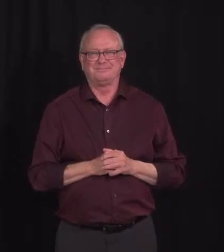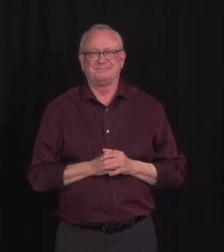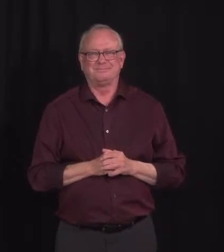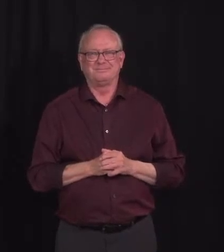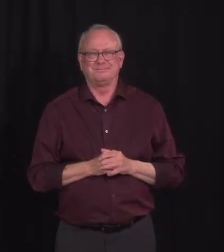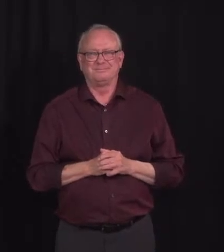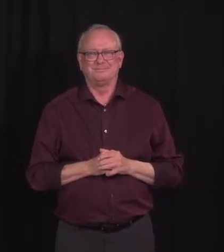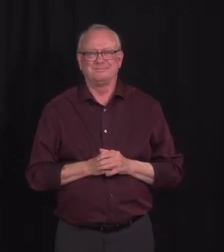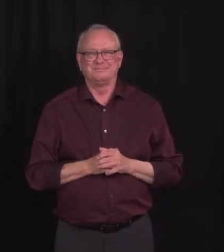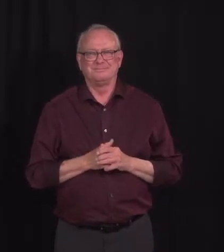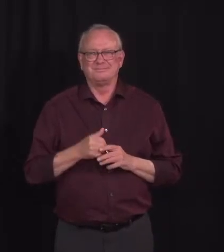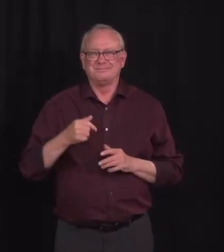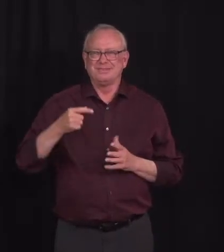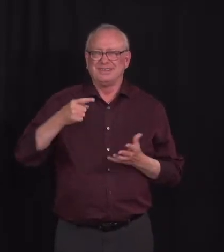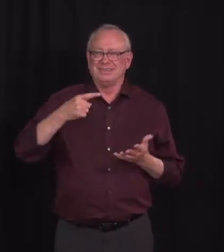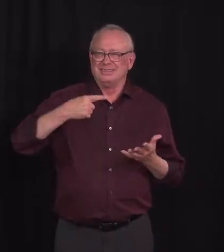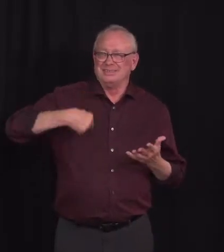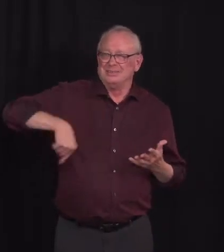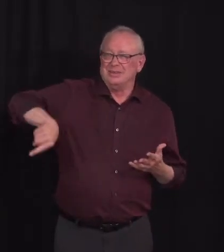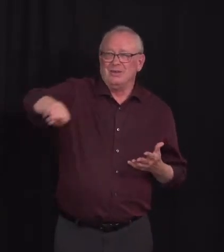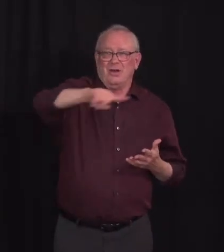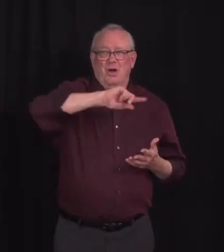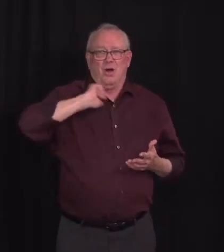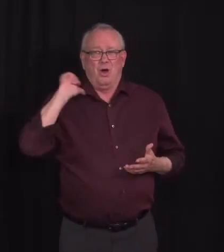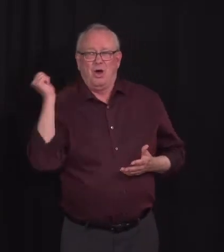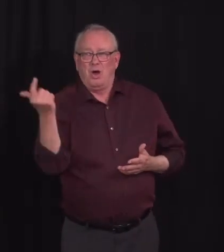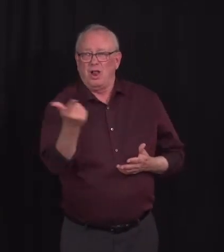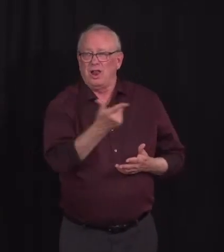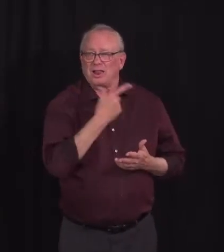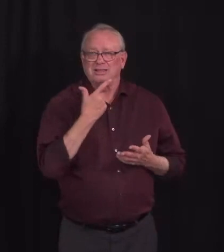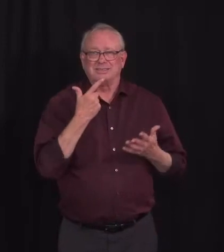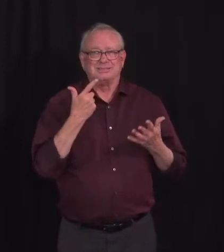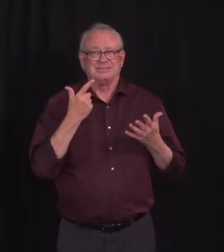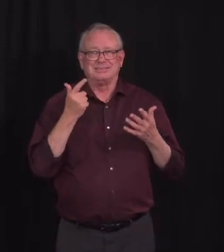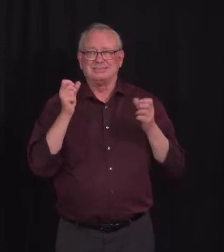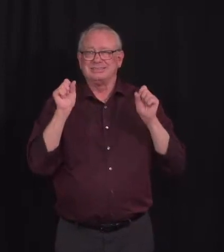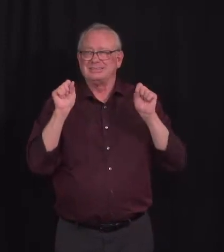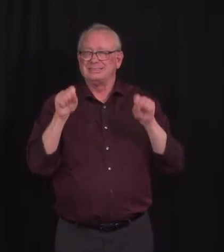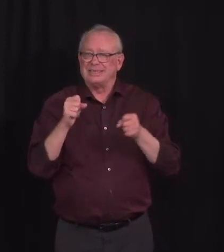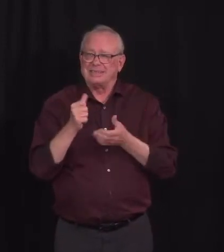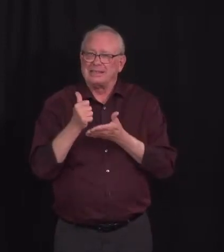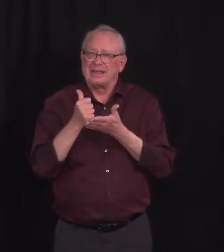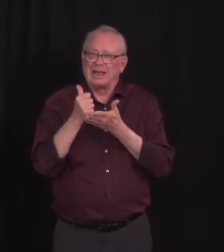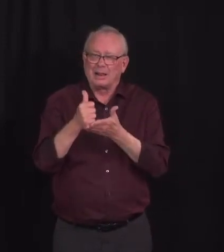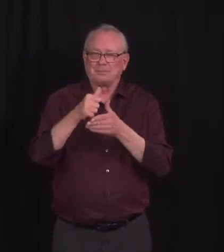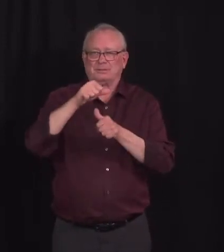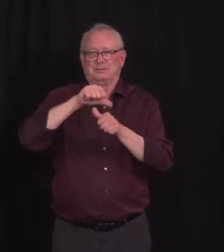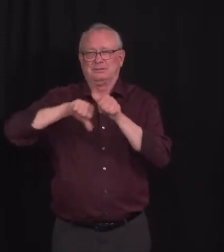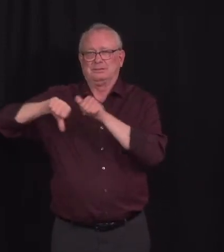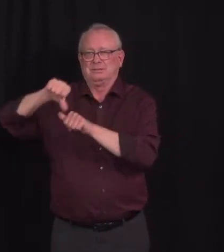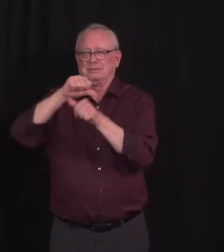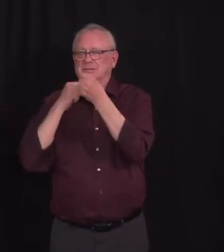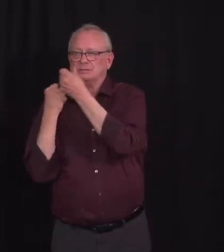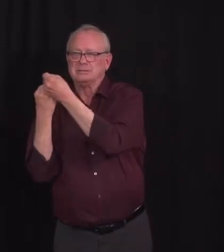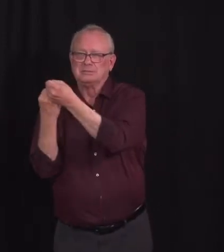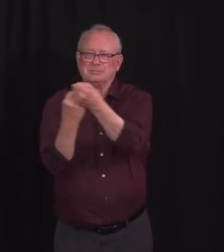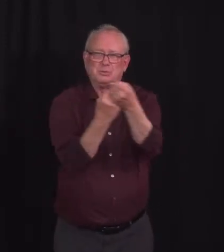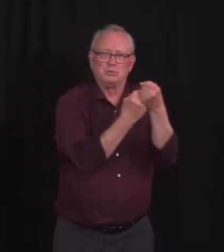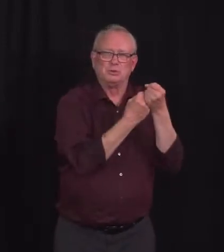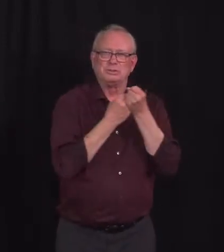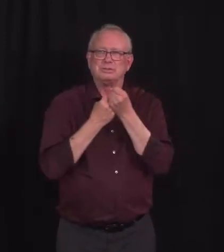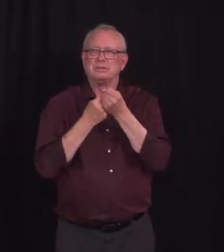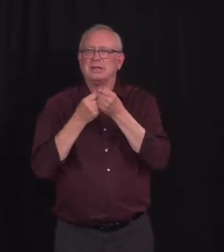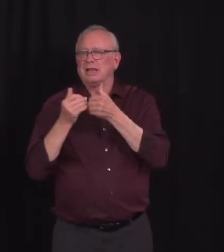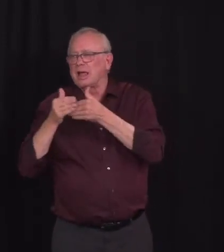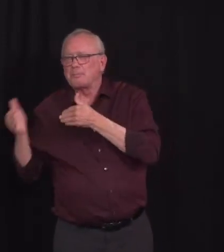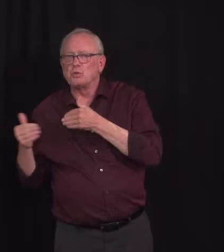opportunity right now, today, to make a difference for our neighbours, ourselves, and our communities by sticking